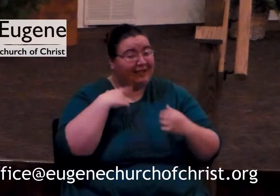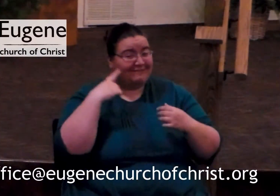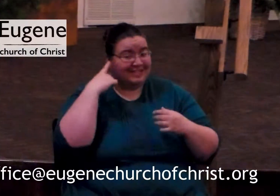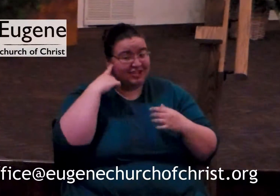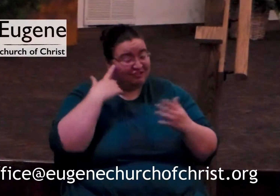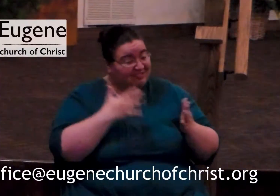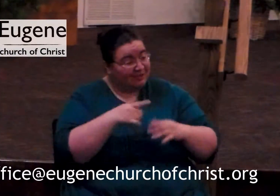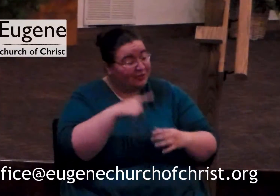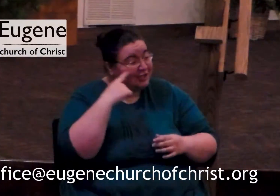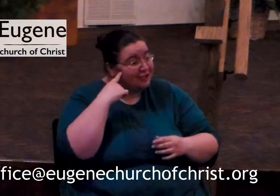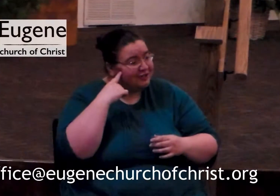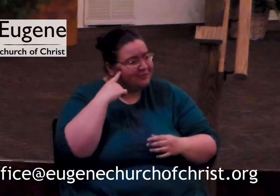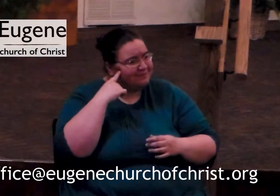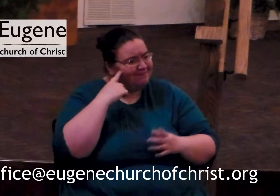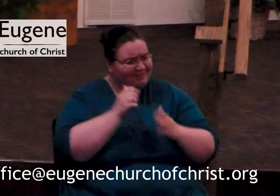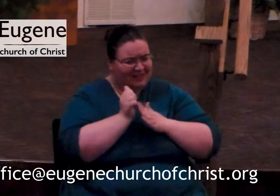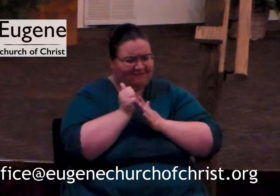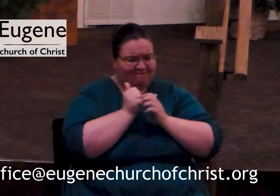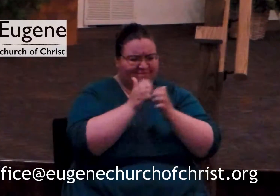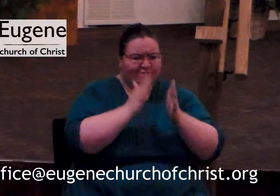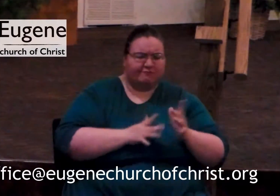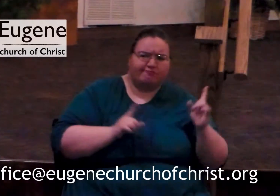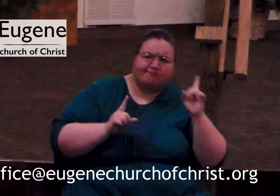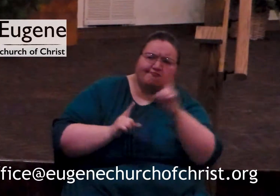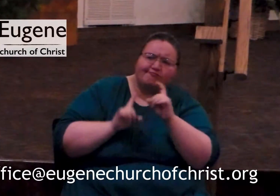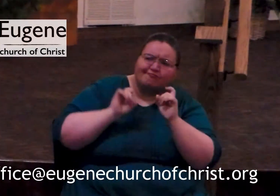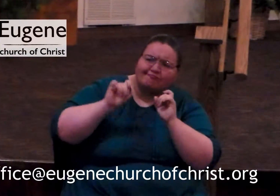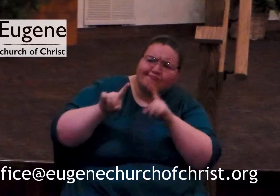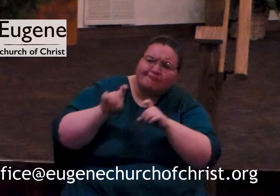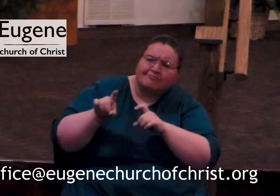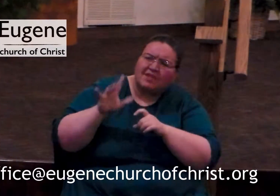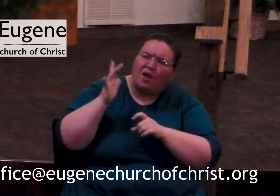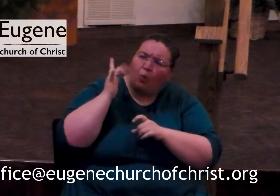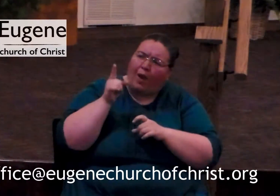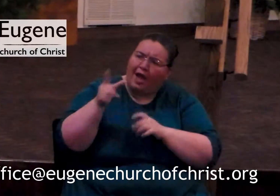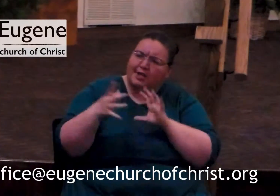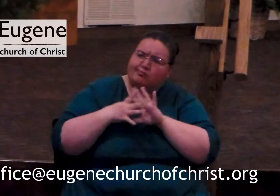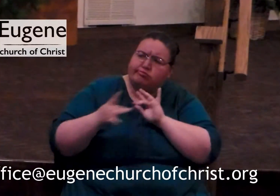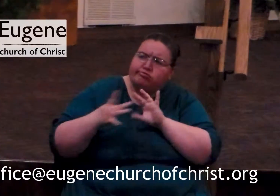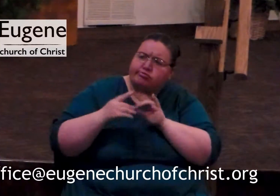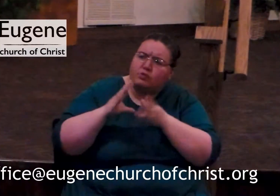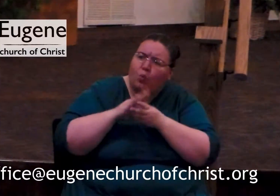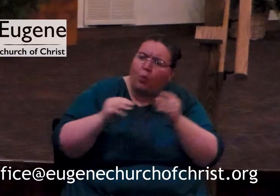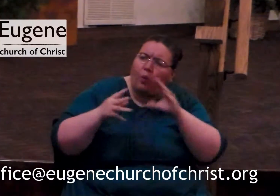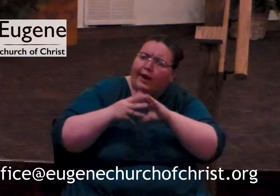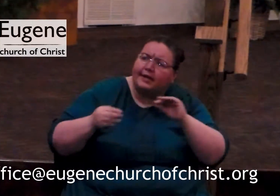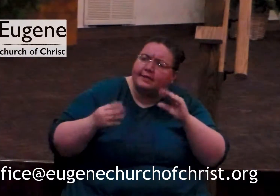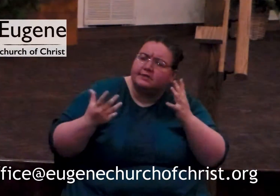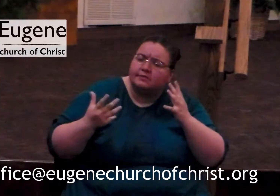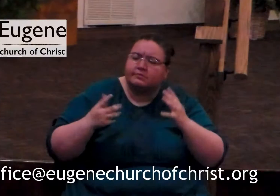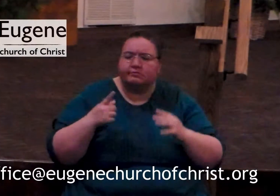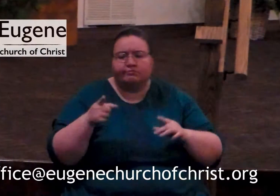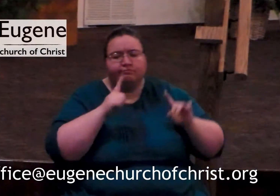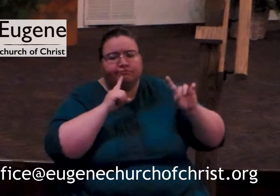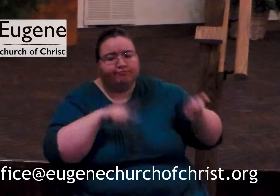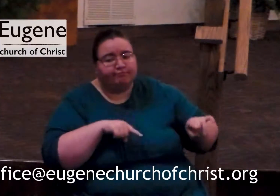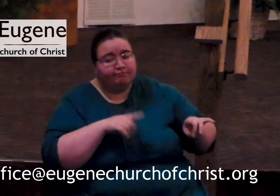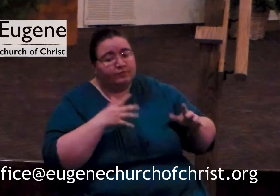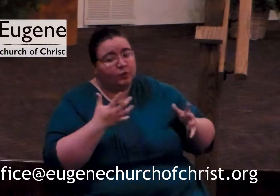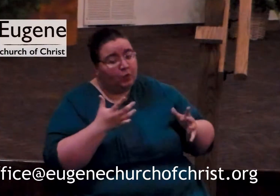you speak to the people in parables? And he replied, because the knowledge of the secrets of the kingdom of heaven have been given to you, but not